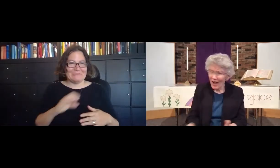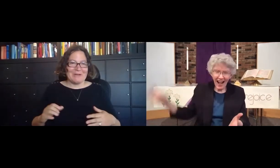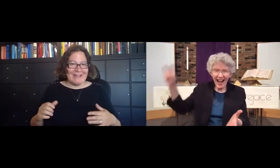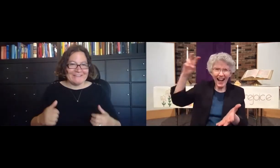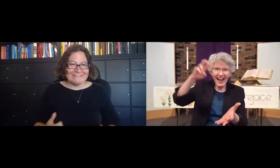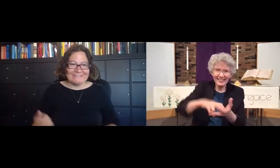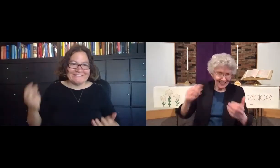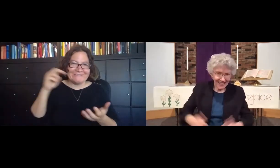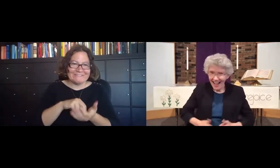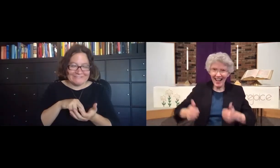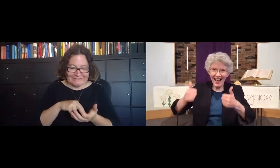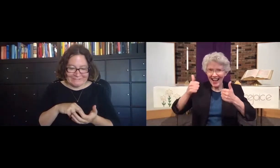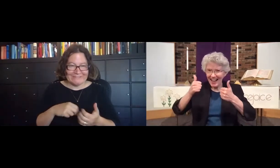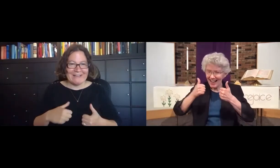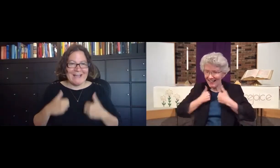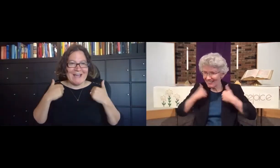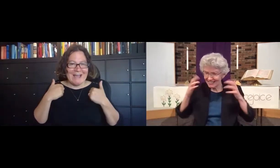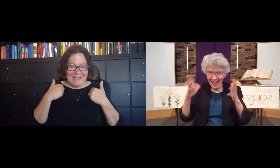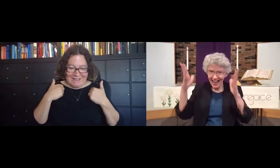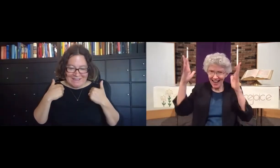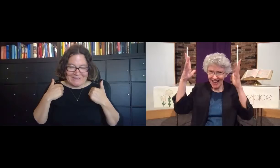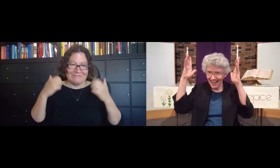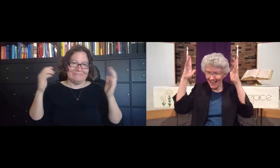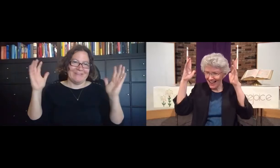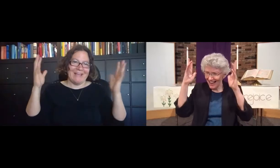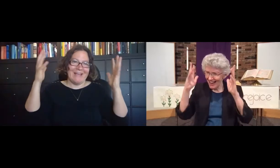Christ is risen indeed. Alleluia.